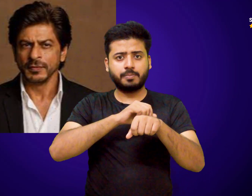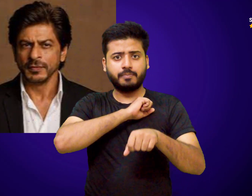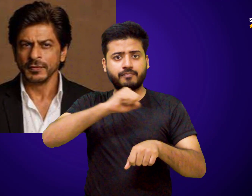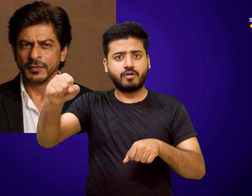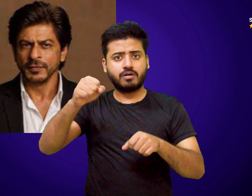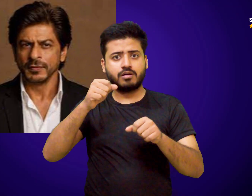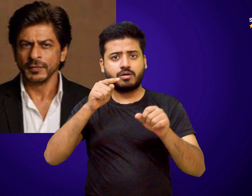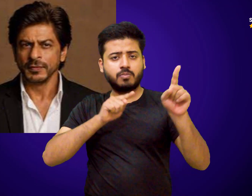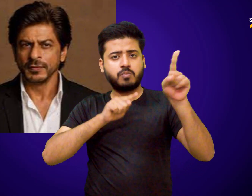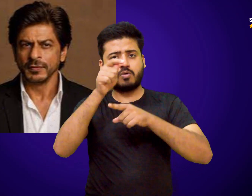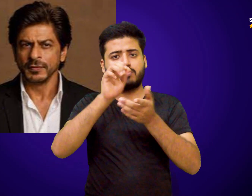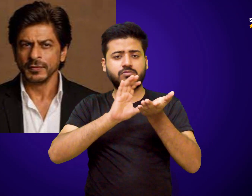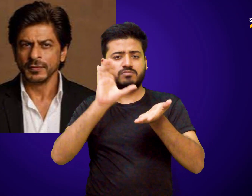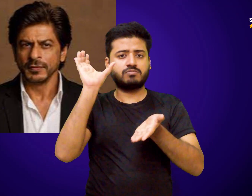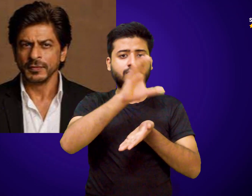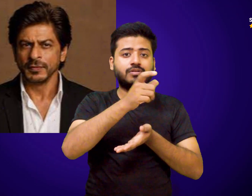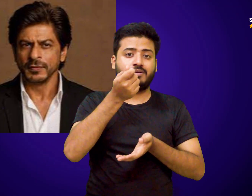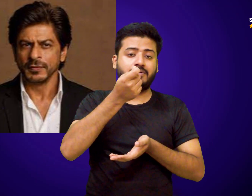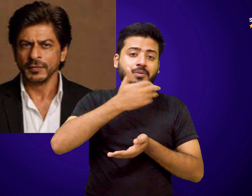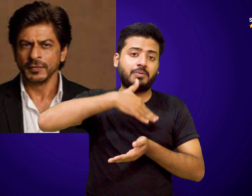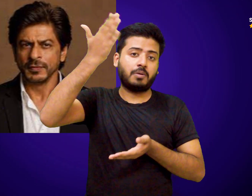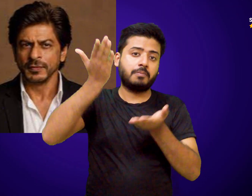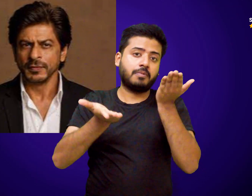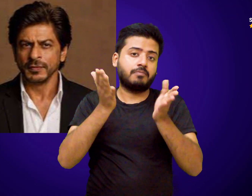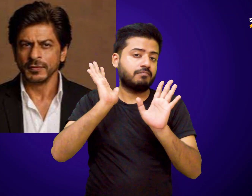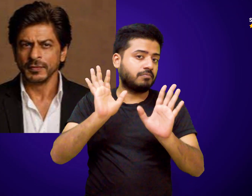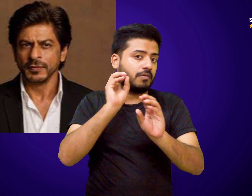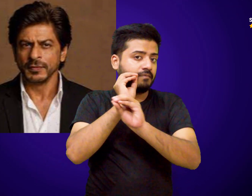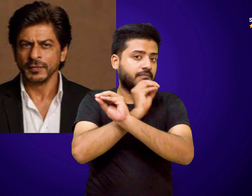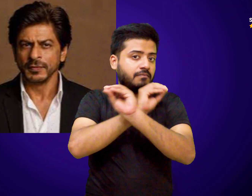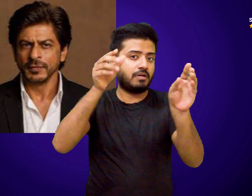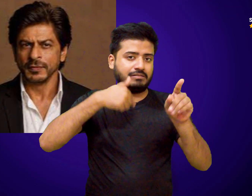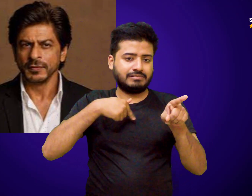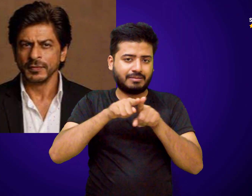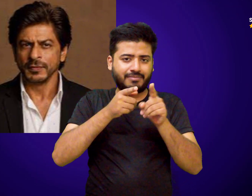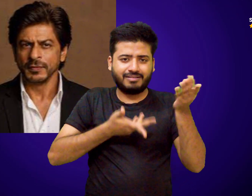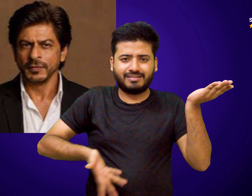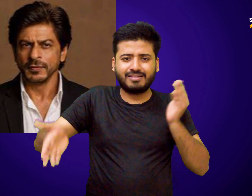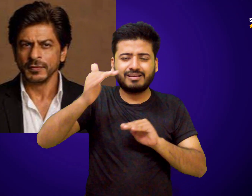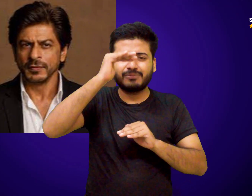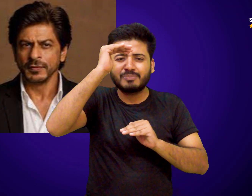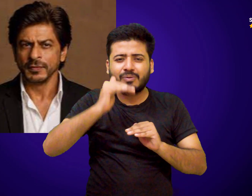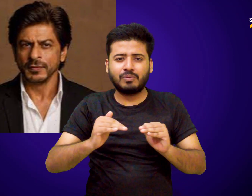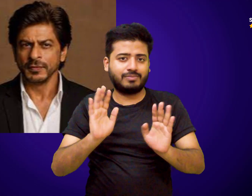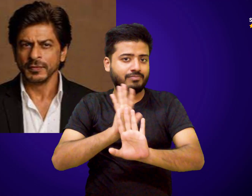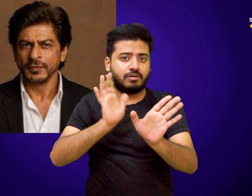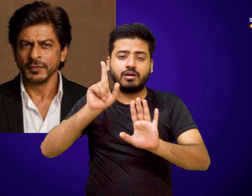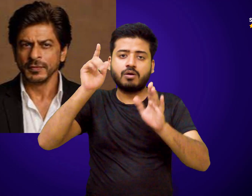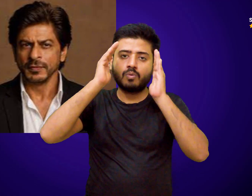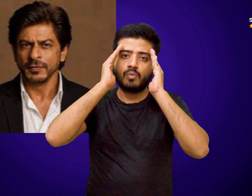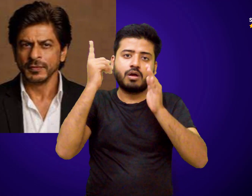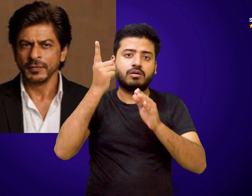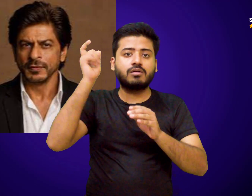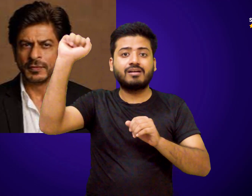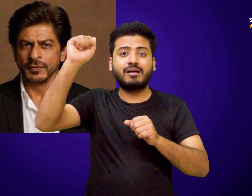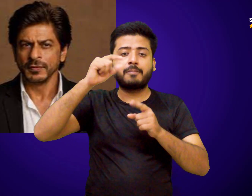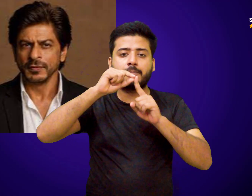or Passport Office, and not through Standard Passport Seva Kendra (PSK). Maroon Diplomatic